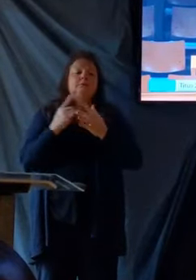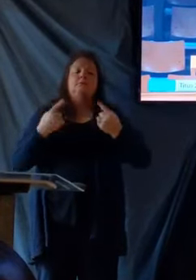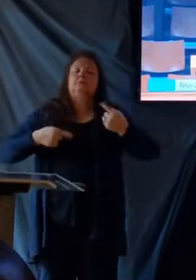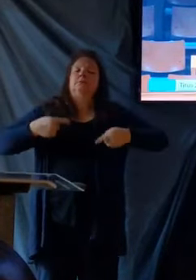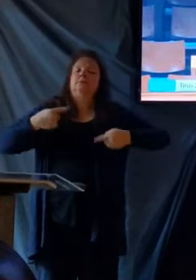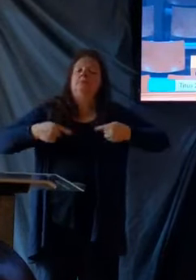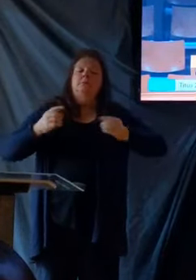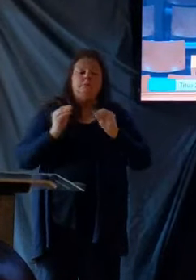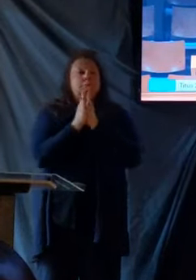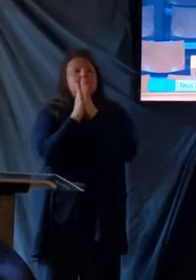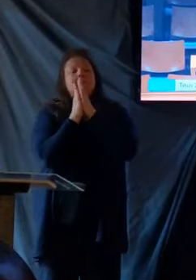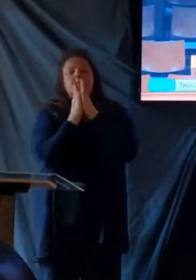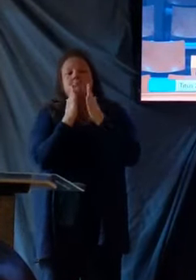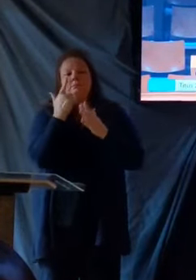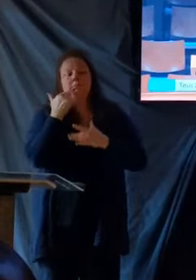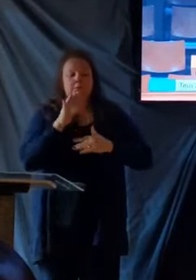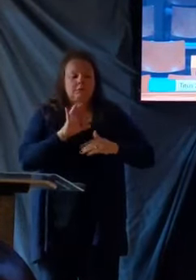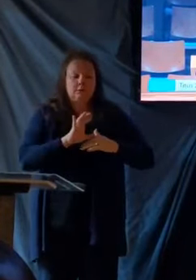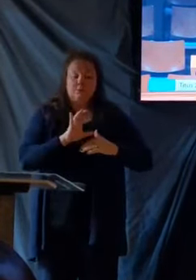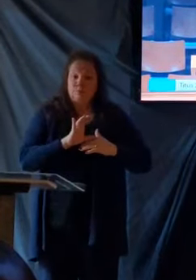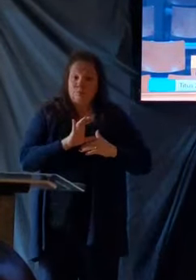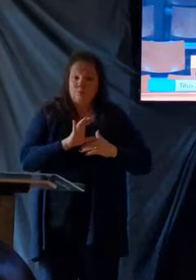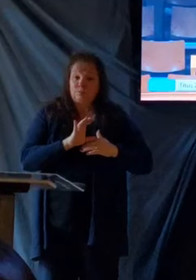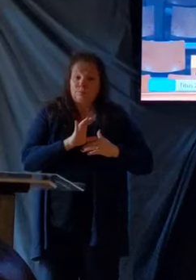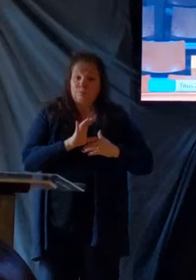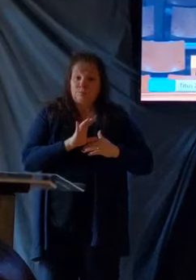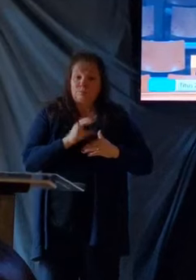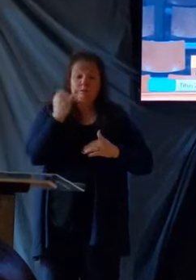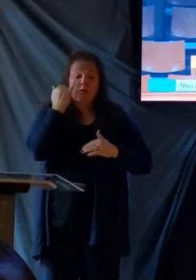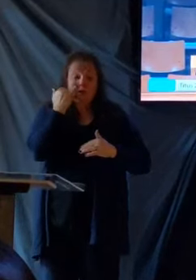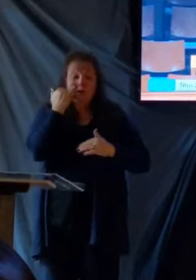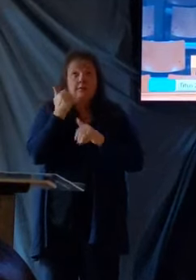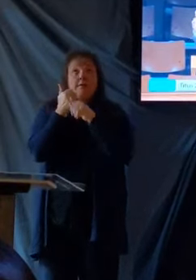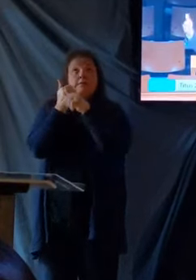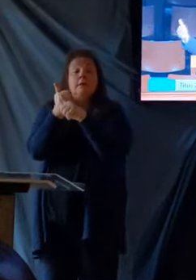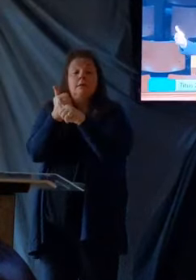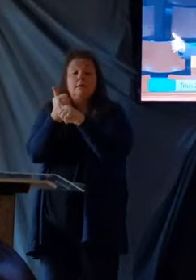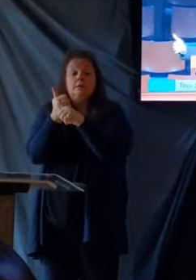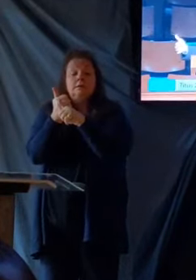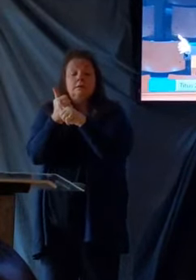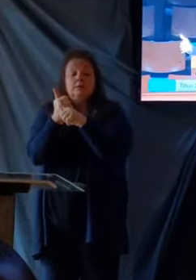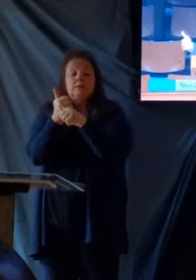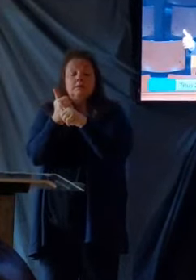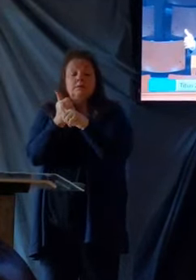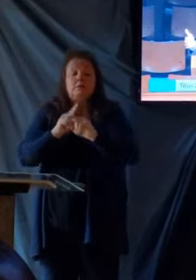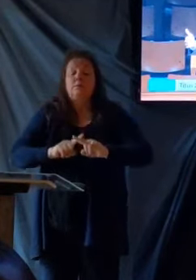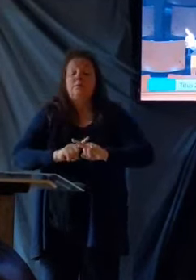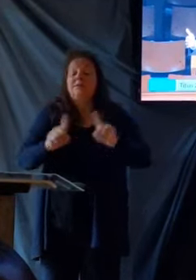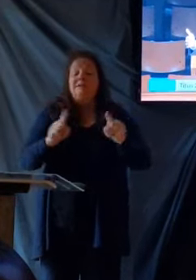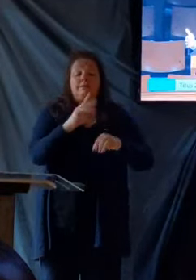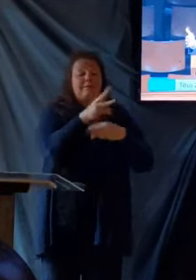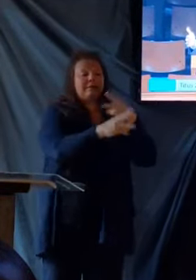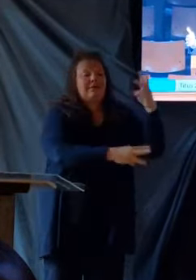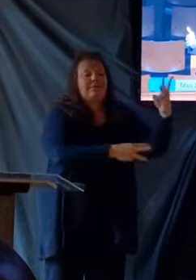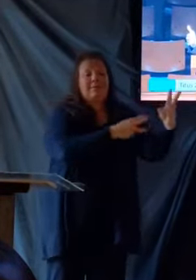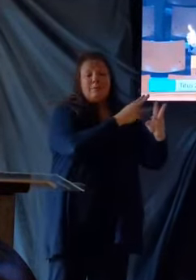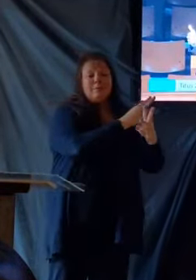controversial because the church, if it's being biblical, is so out of step with the world.